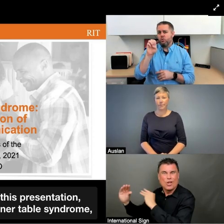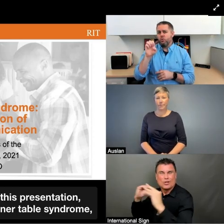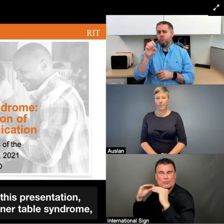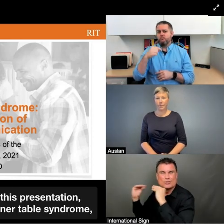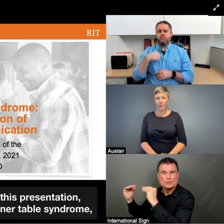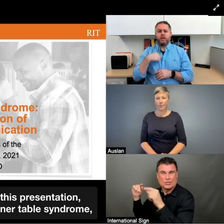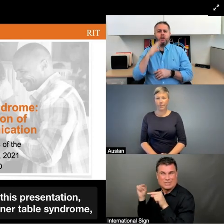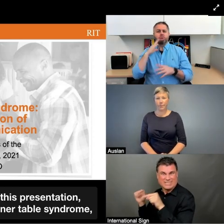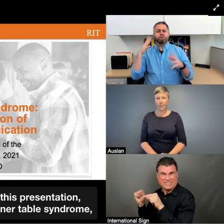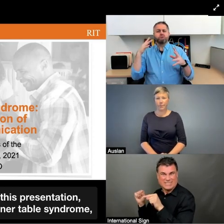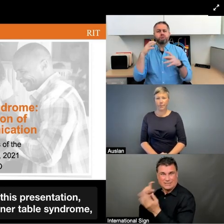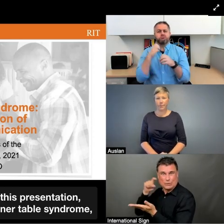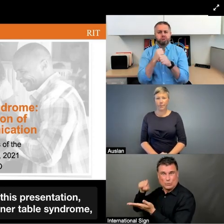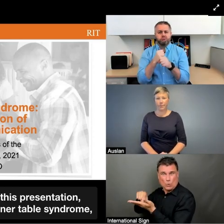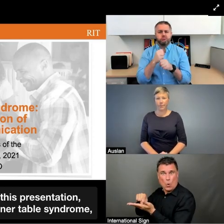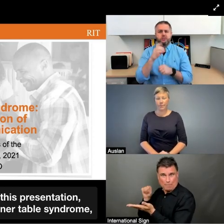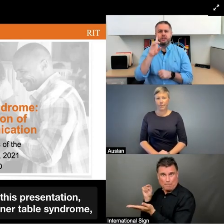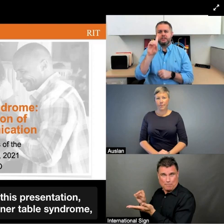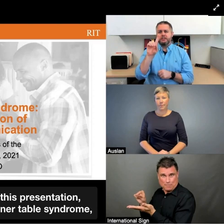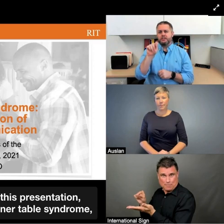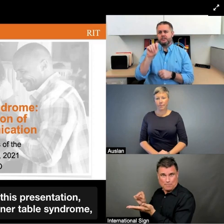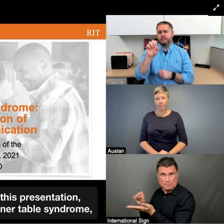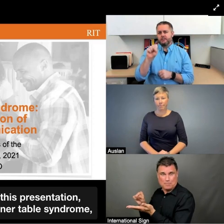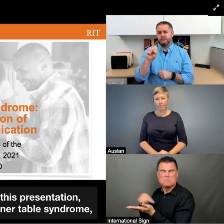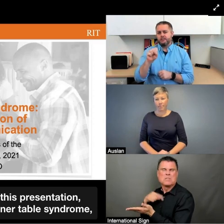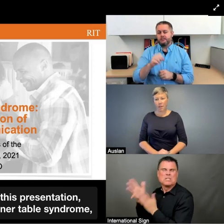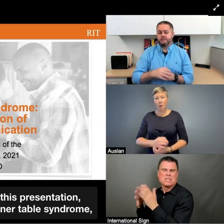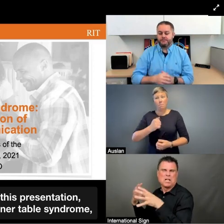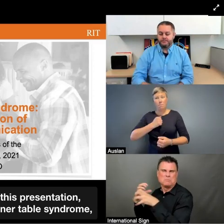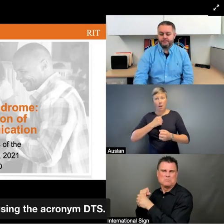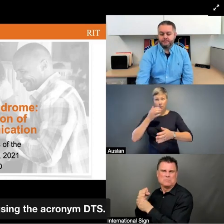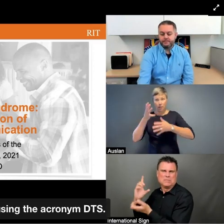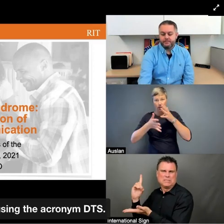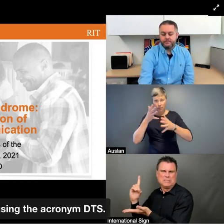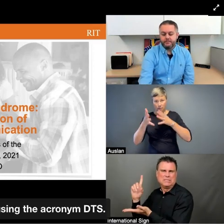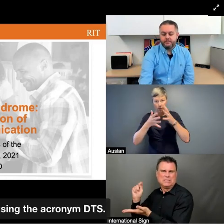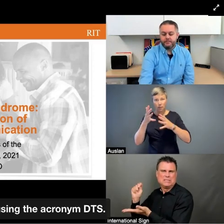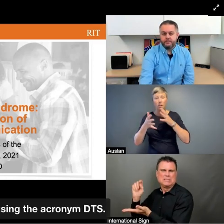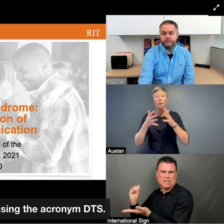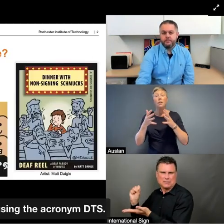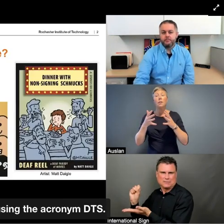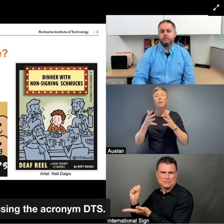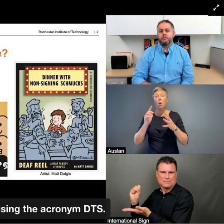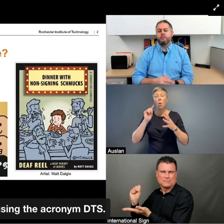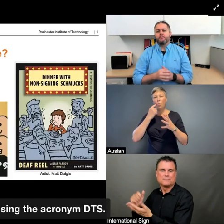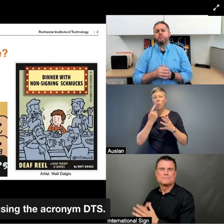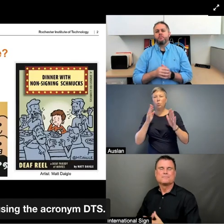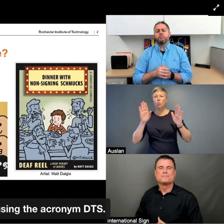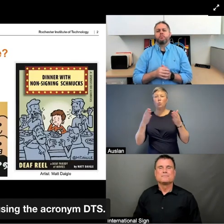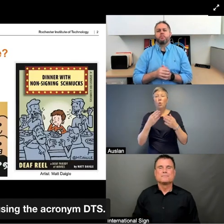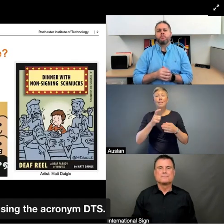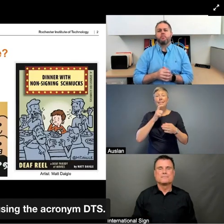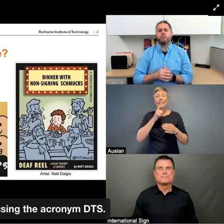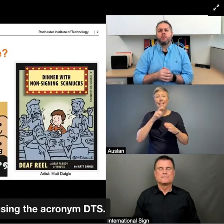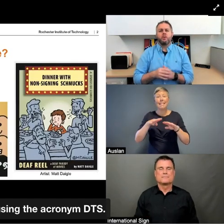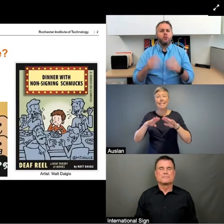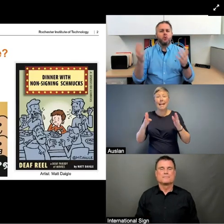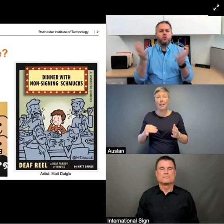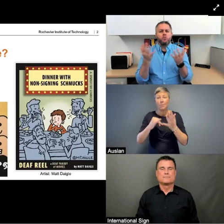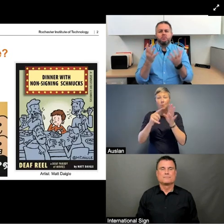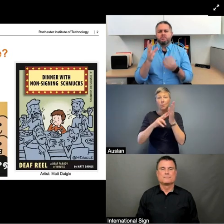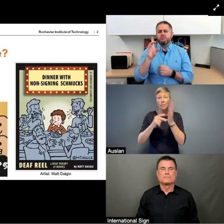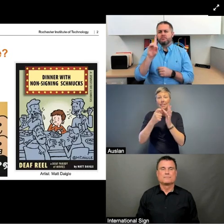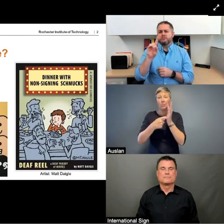For this presentation, for dinner table syndrome, I will be using the acronym